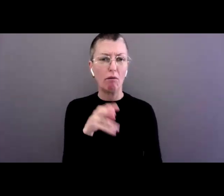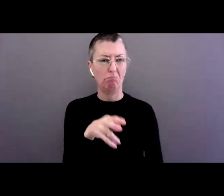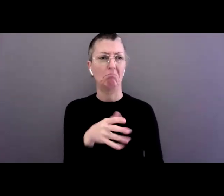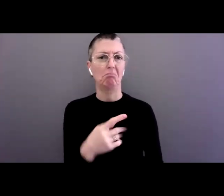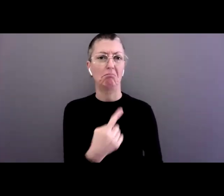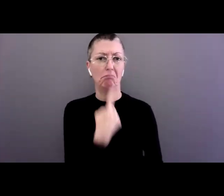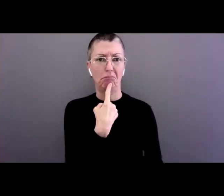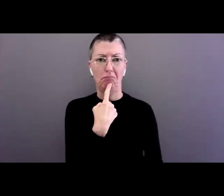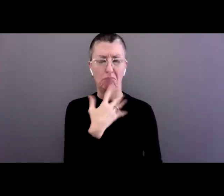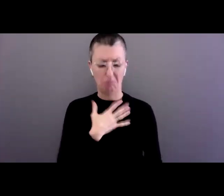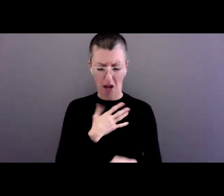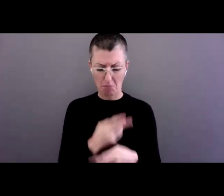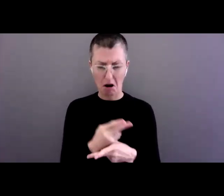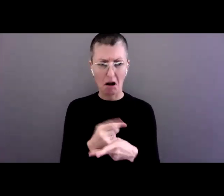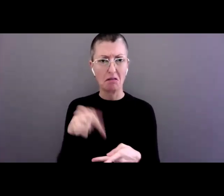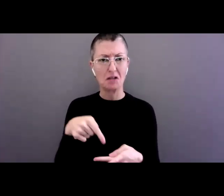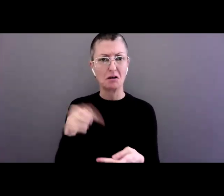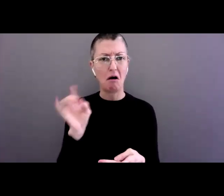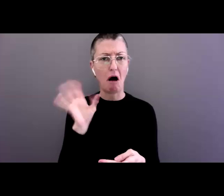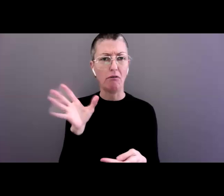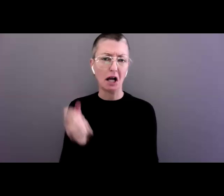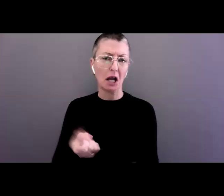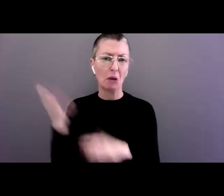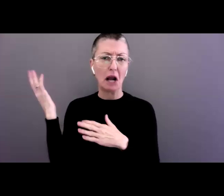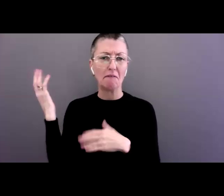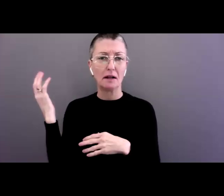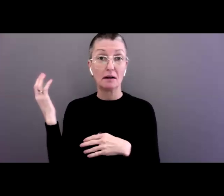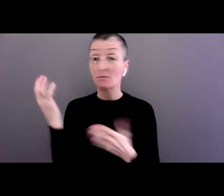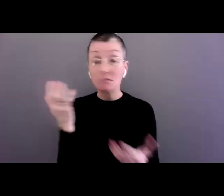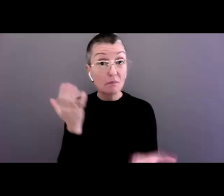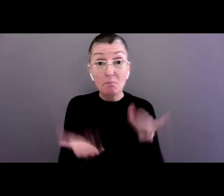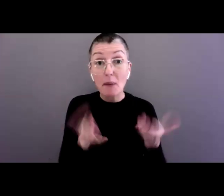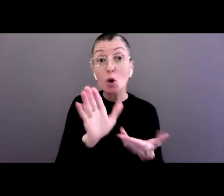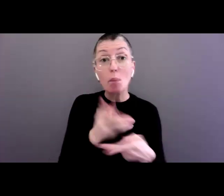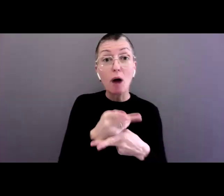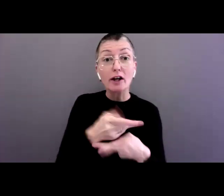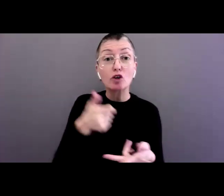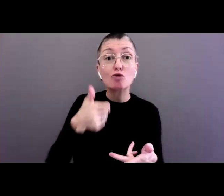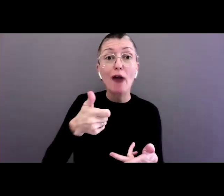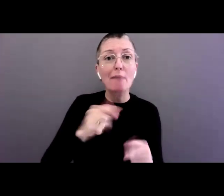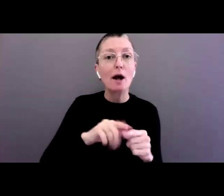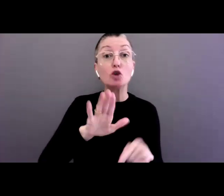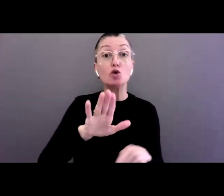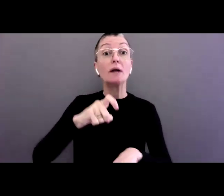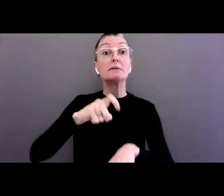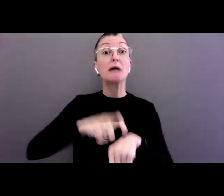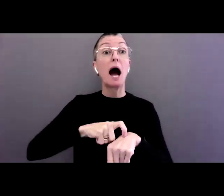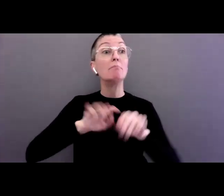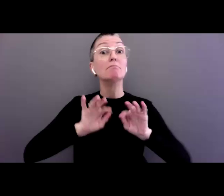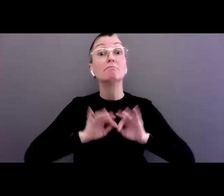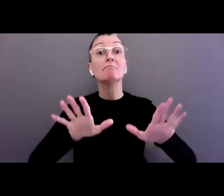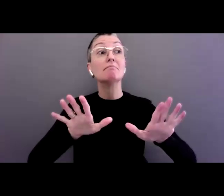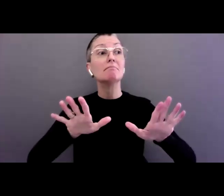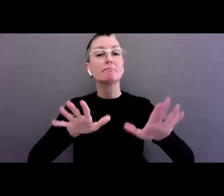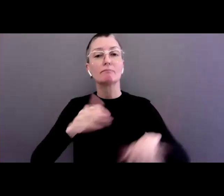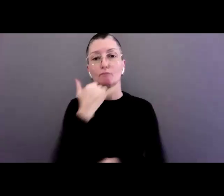I need to get rid of it. And really, 9 times out of 10, you may not have a horrible product. It was just the timing and you skipping those steps and